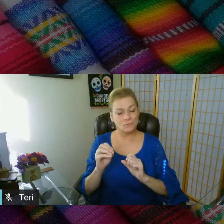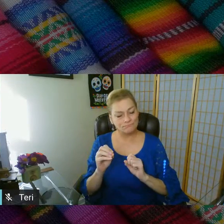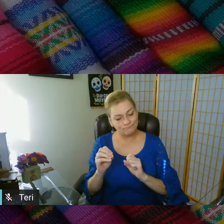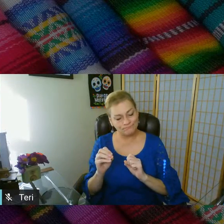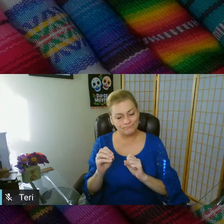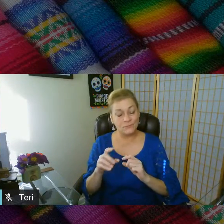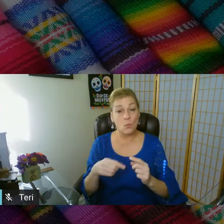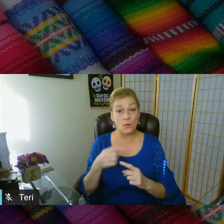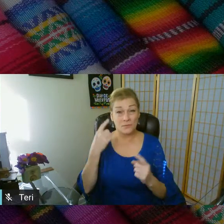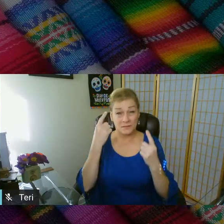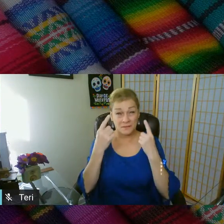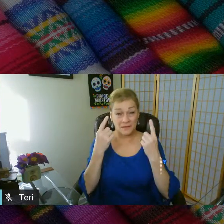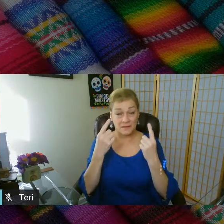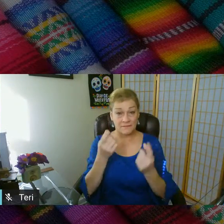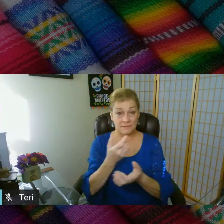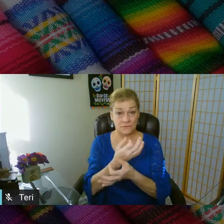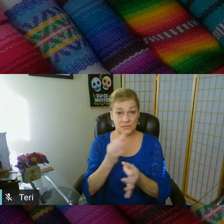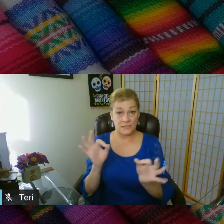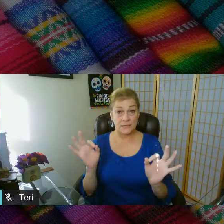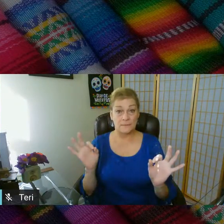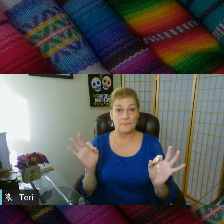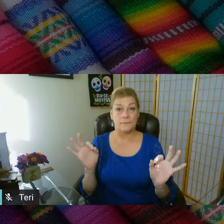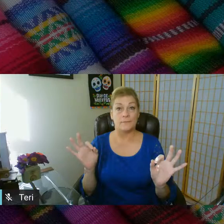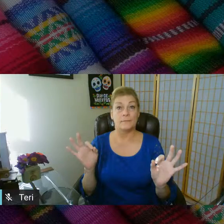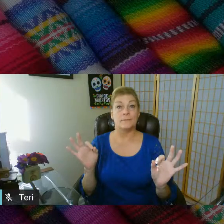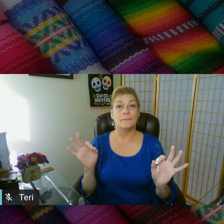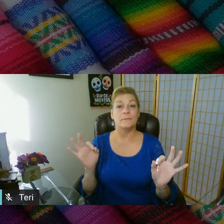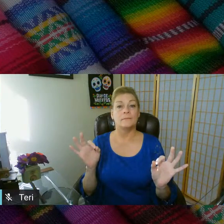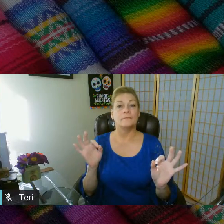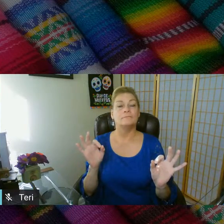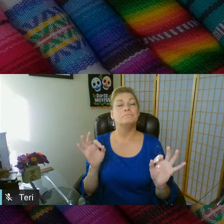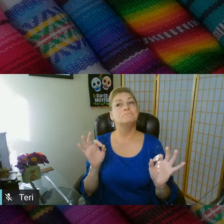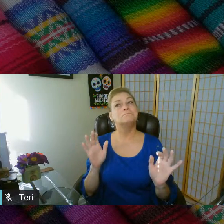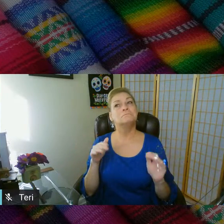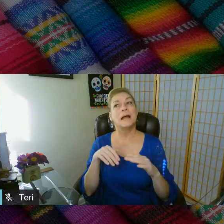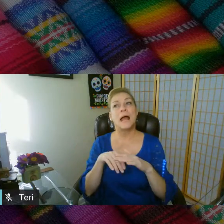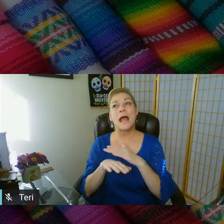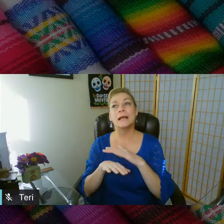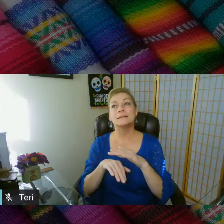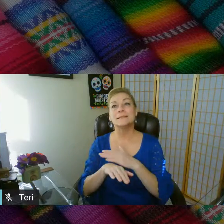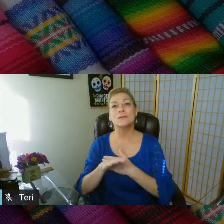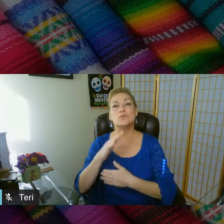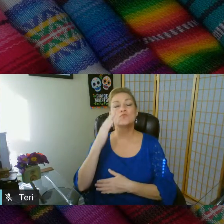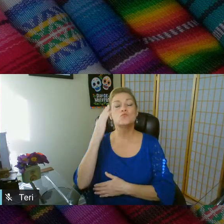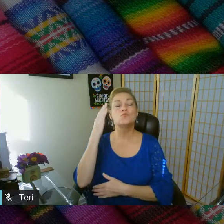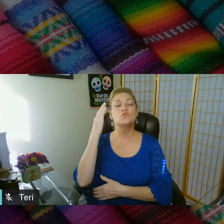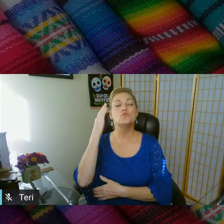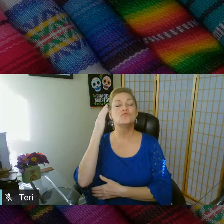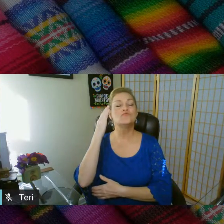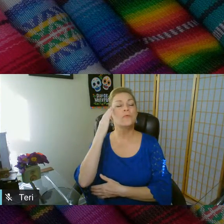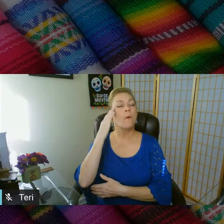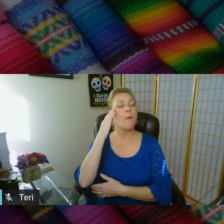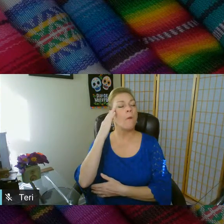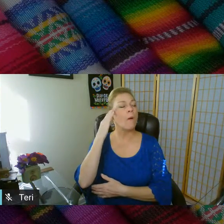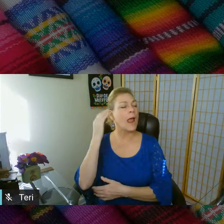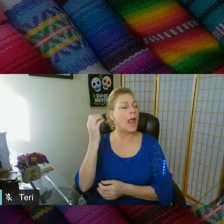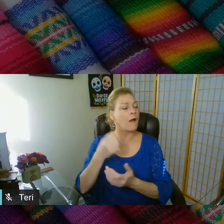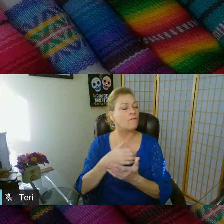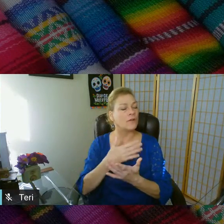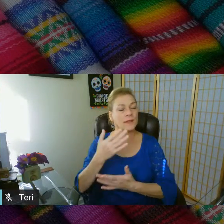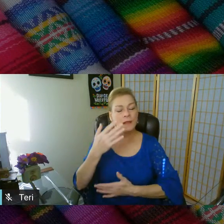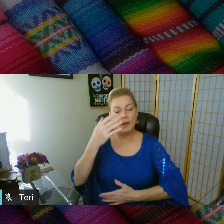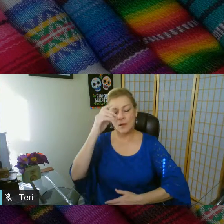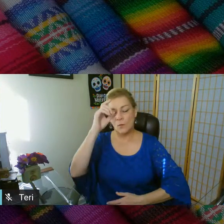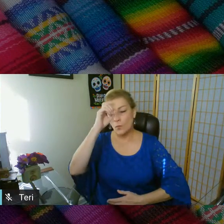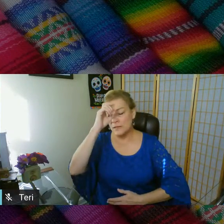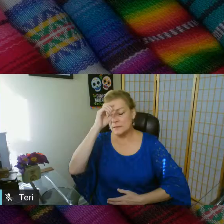the freedom and the access to knowing, to knowledge, to wisdom that we